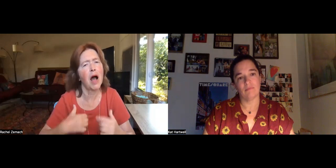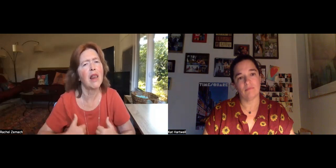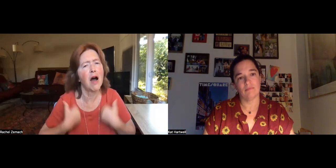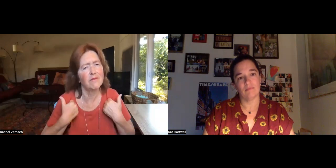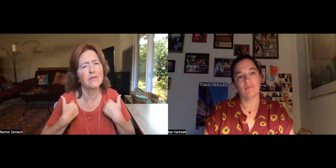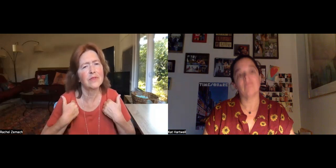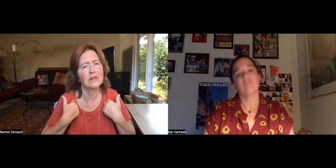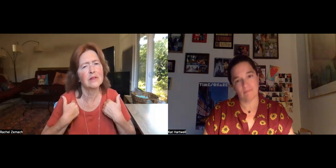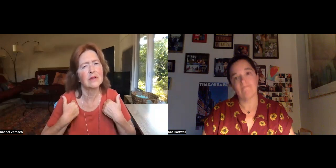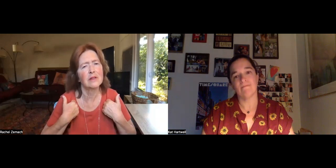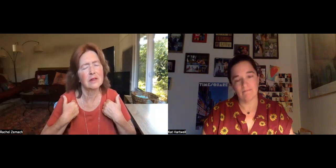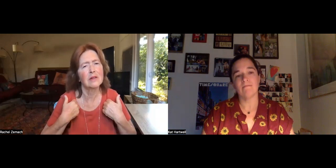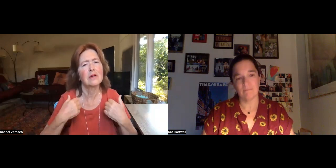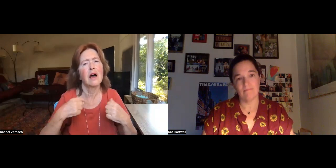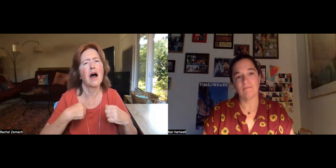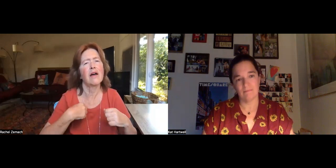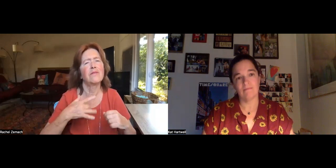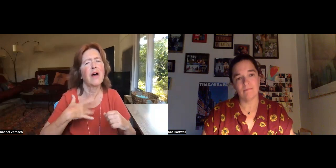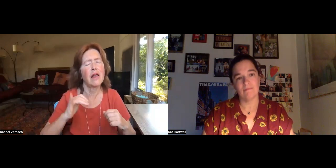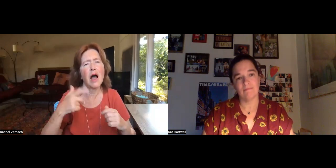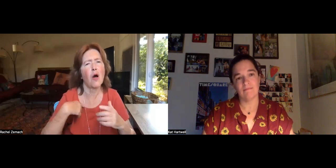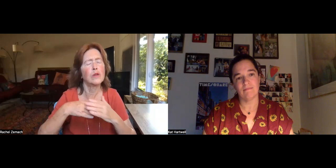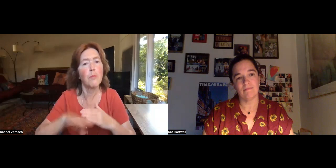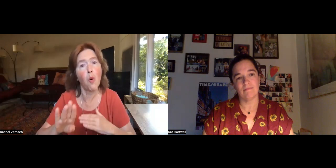my life. I felt like I was